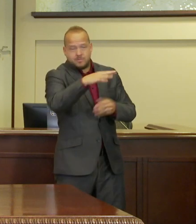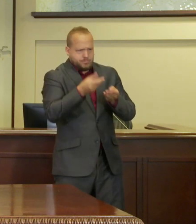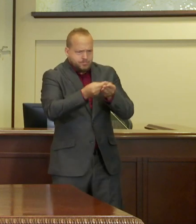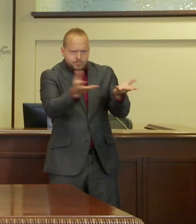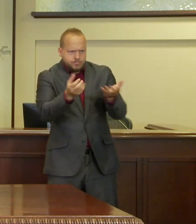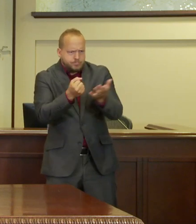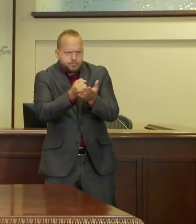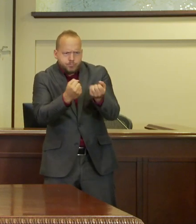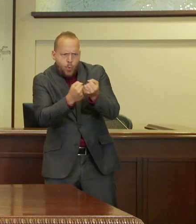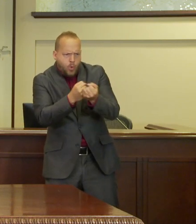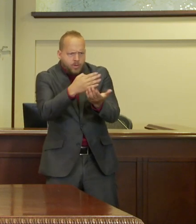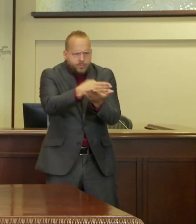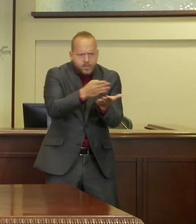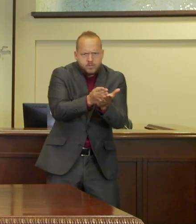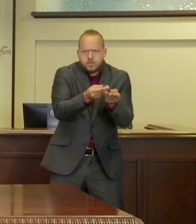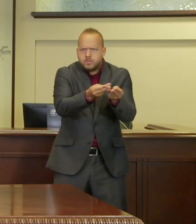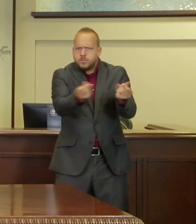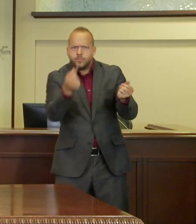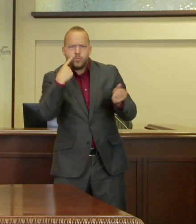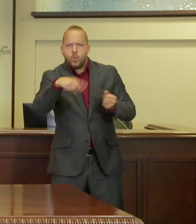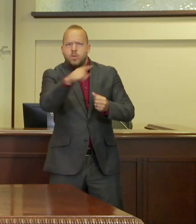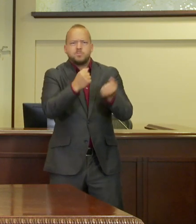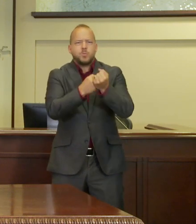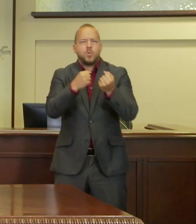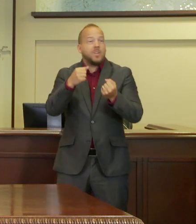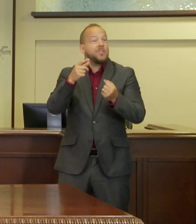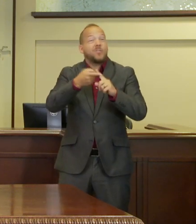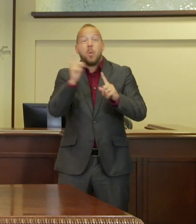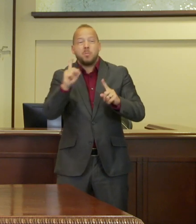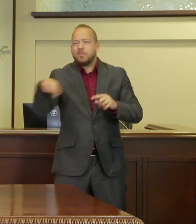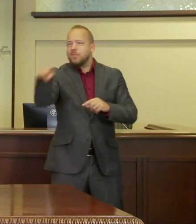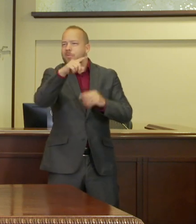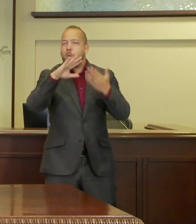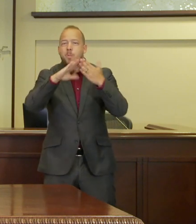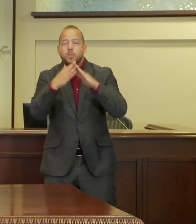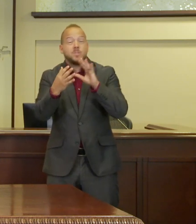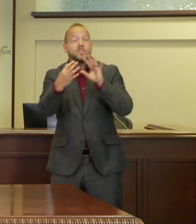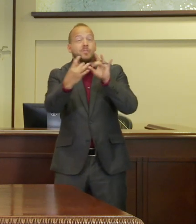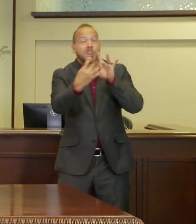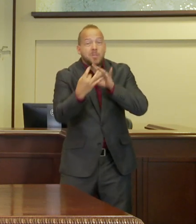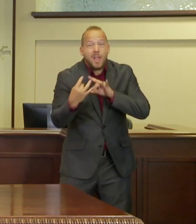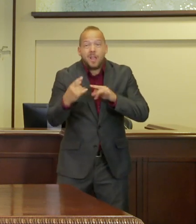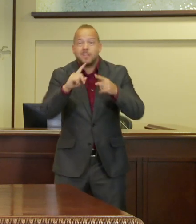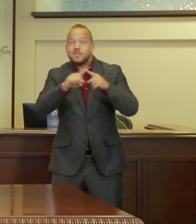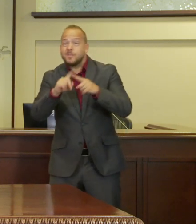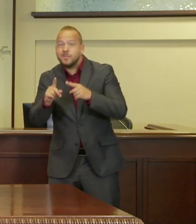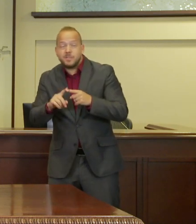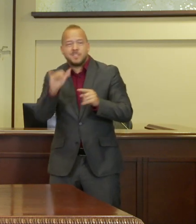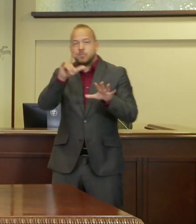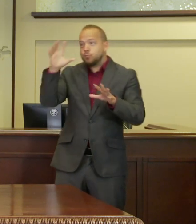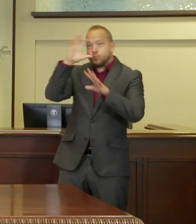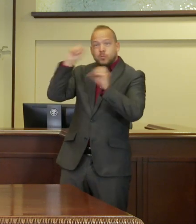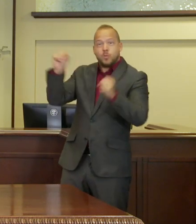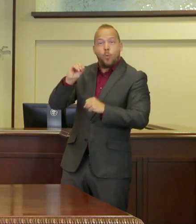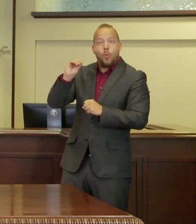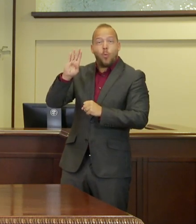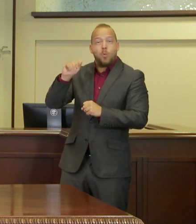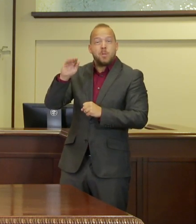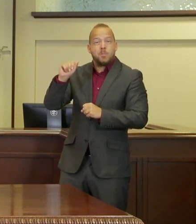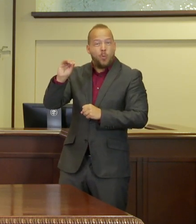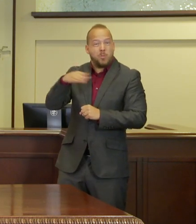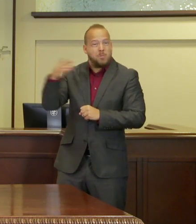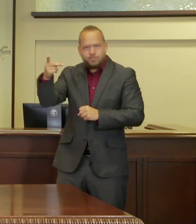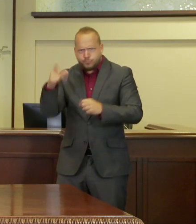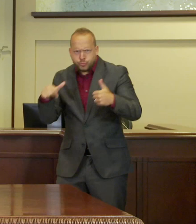with community input, including former President Obama's challenge to every mayor in this nation